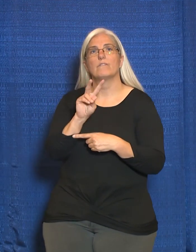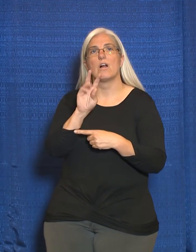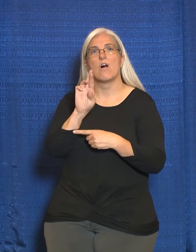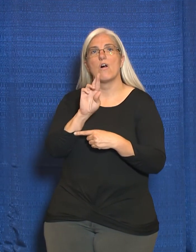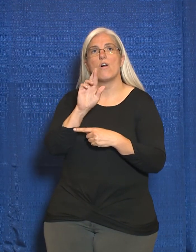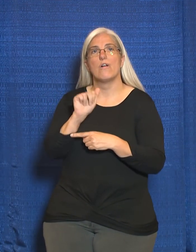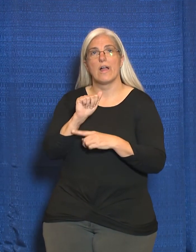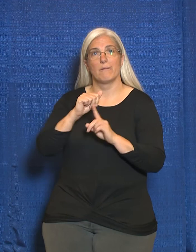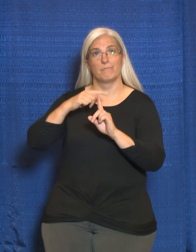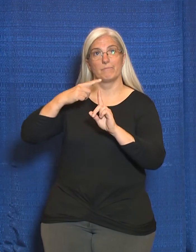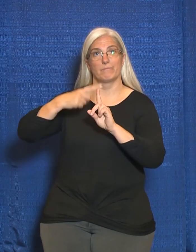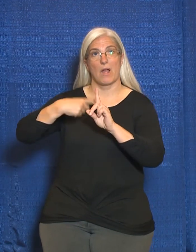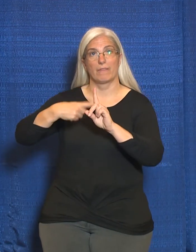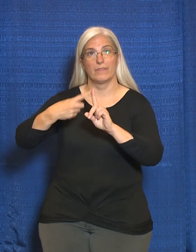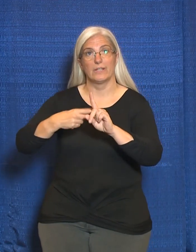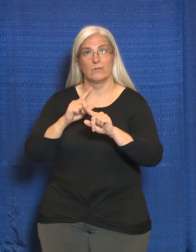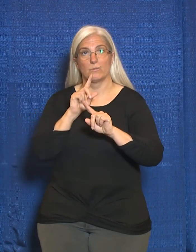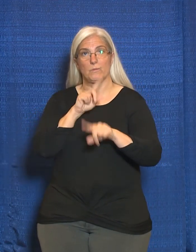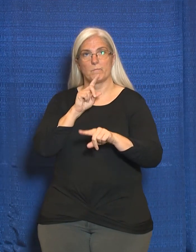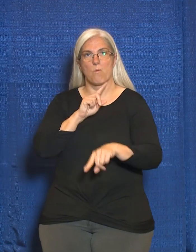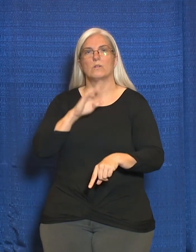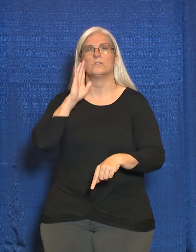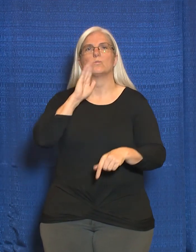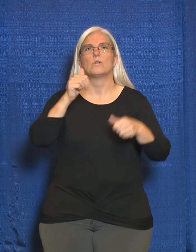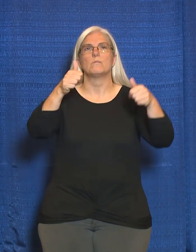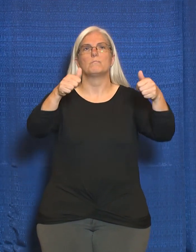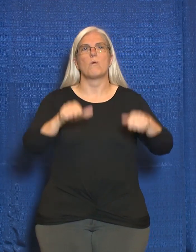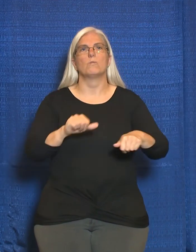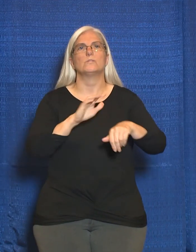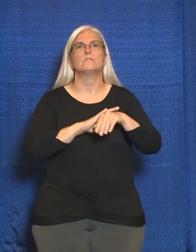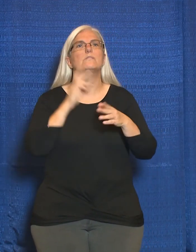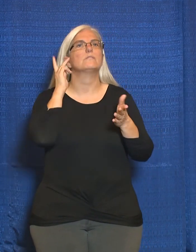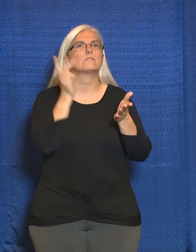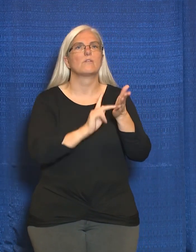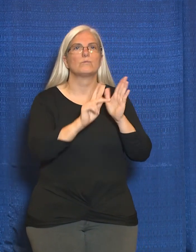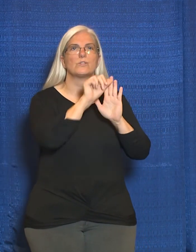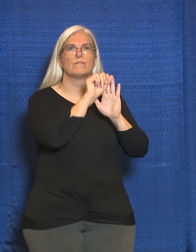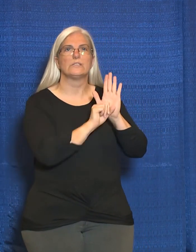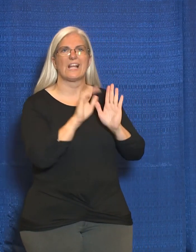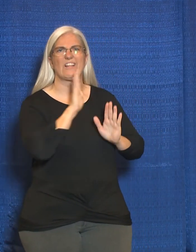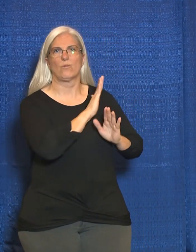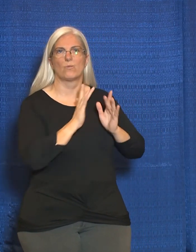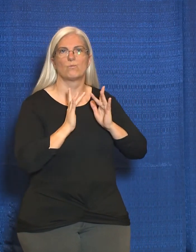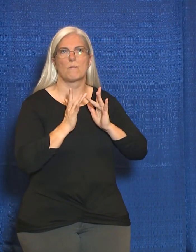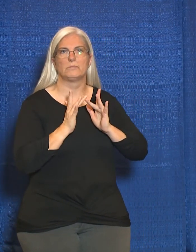Nvra monthly reports are posted on the Secretary of State's website.